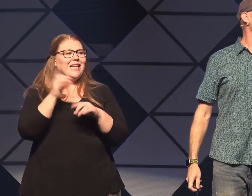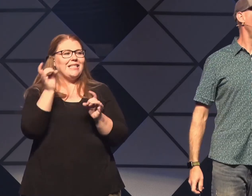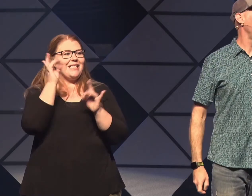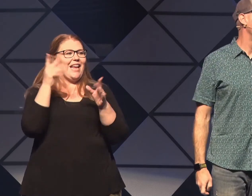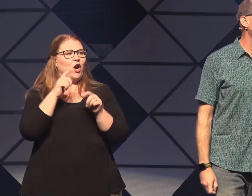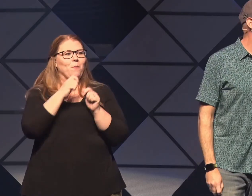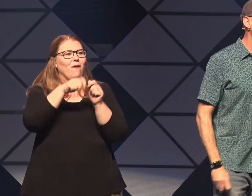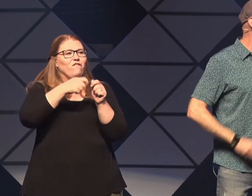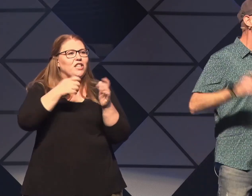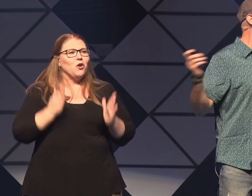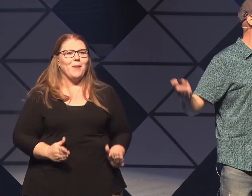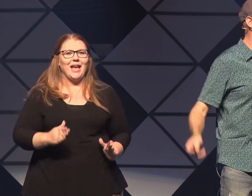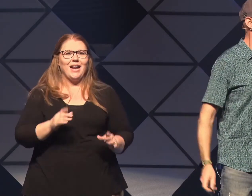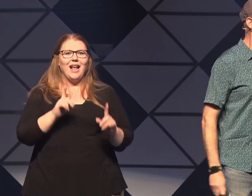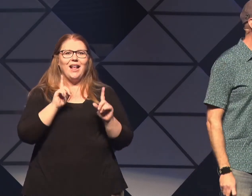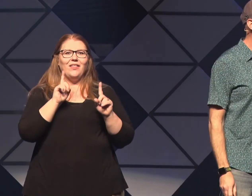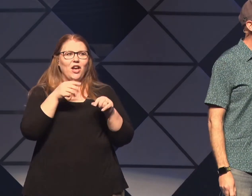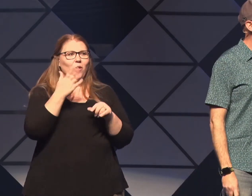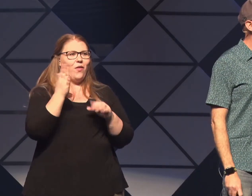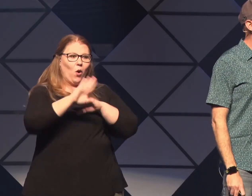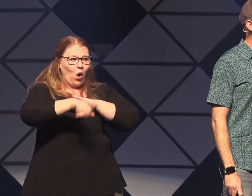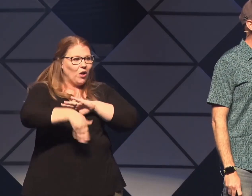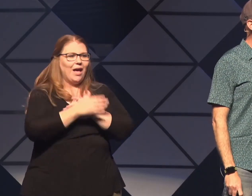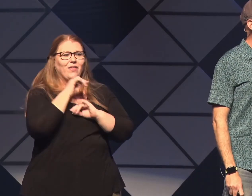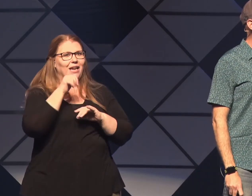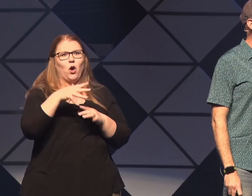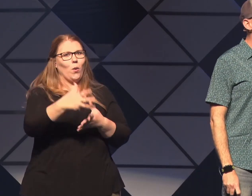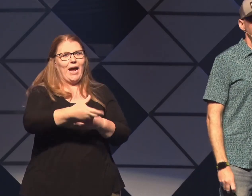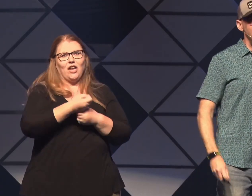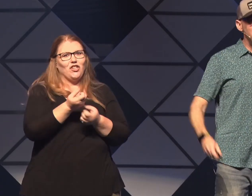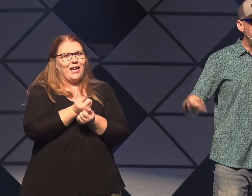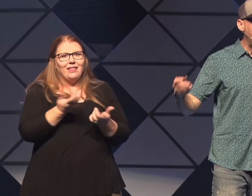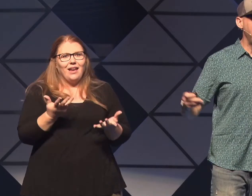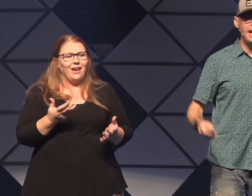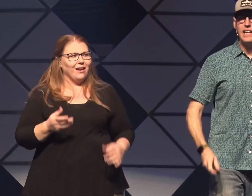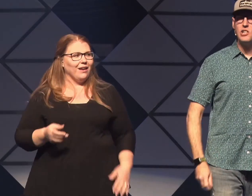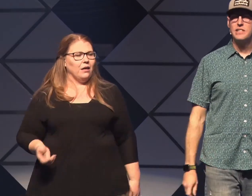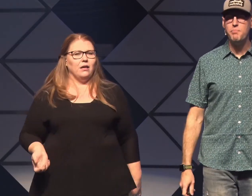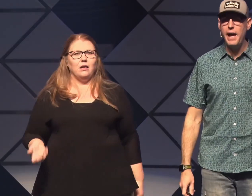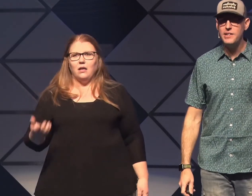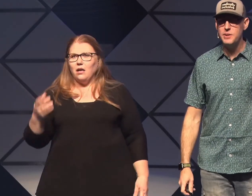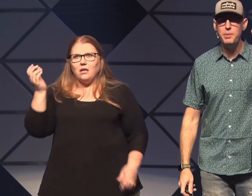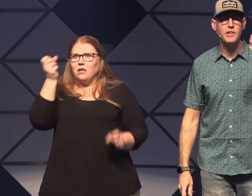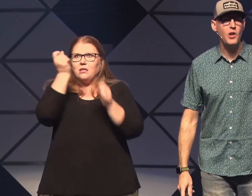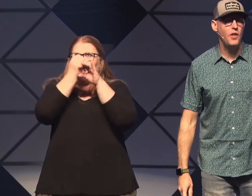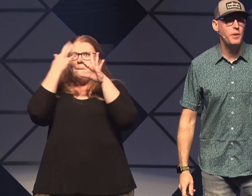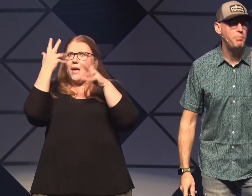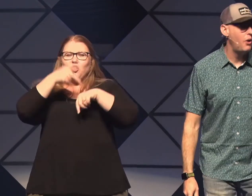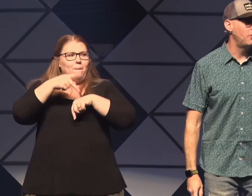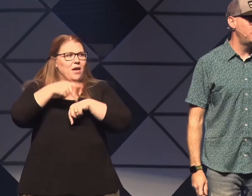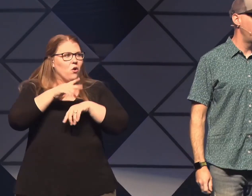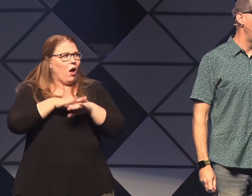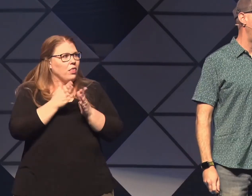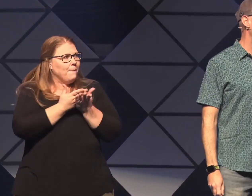they're out there all night and they don't catch anything. Like he's back in it, and I could just imagine